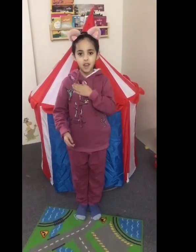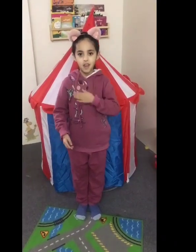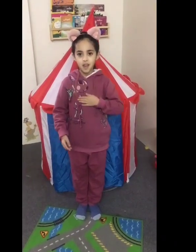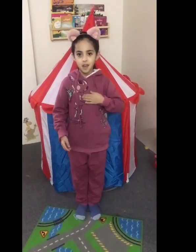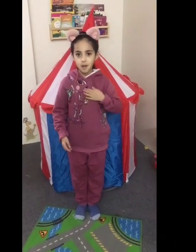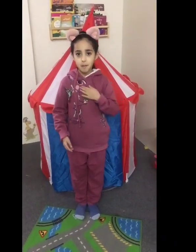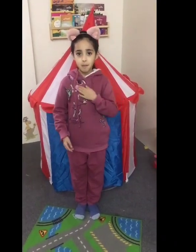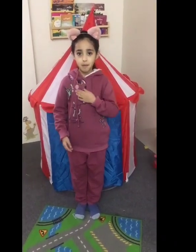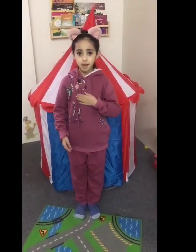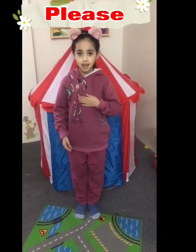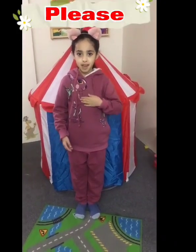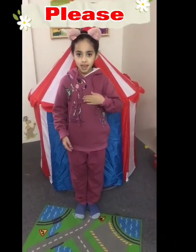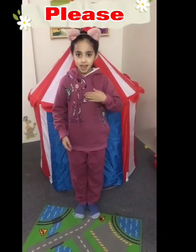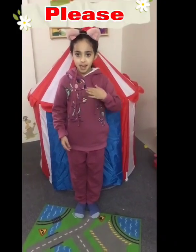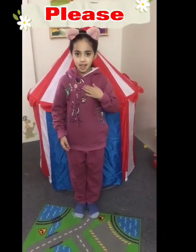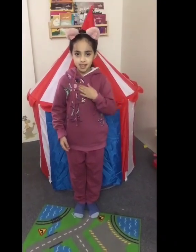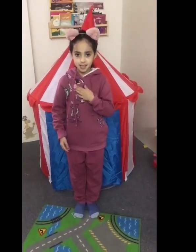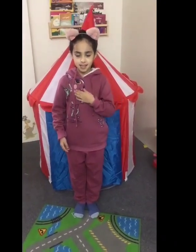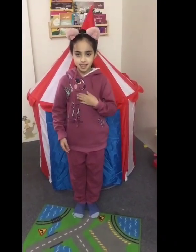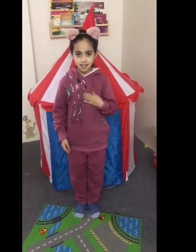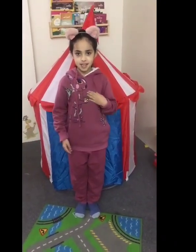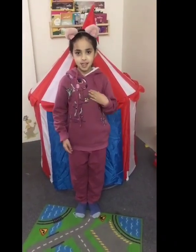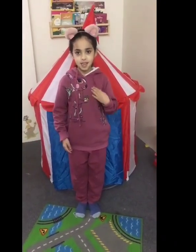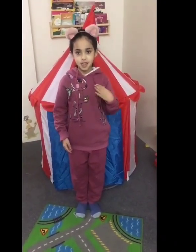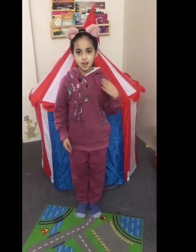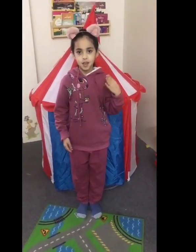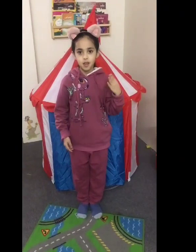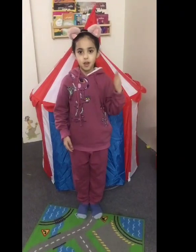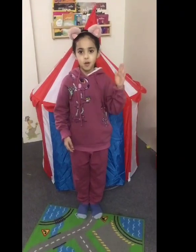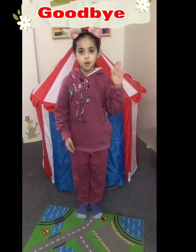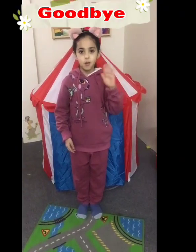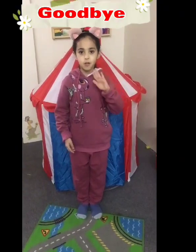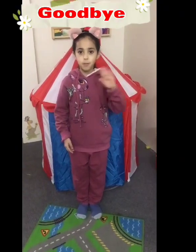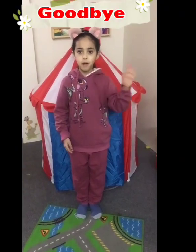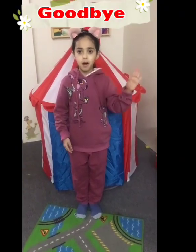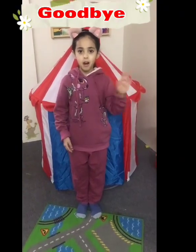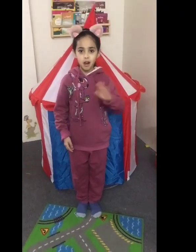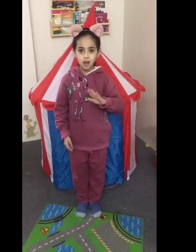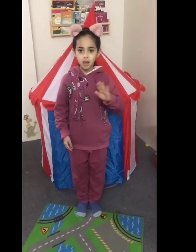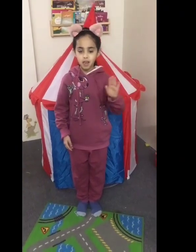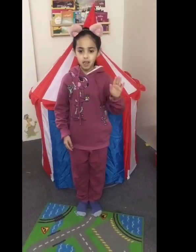Please. Goodbye.